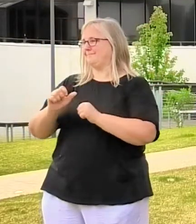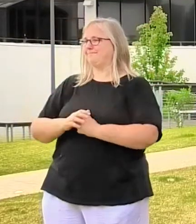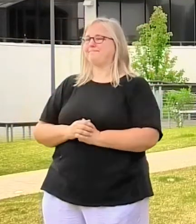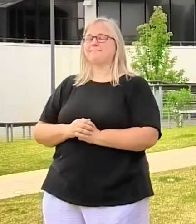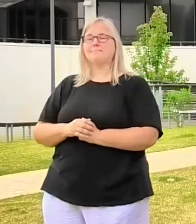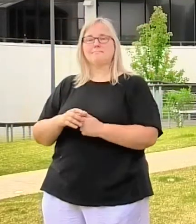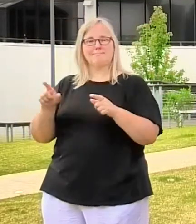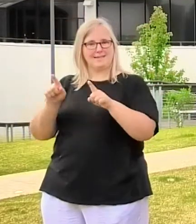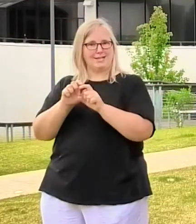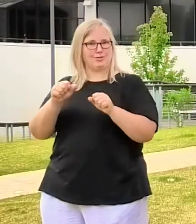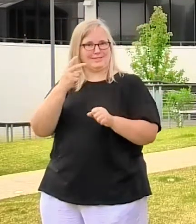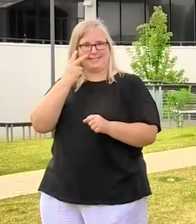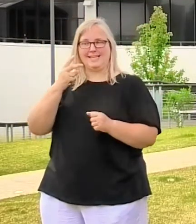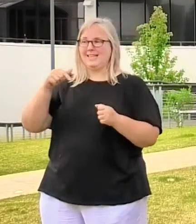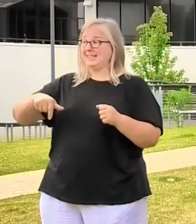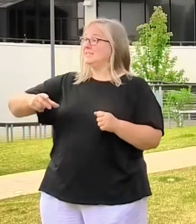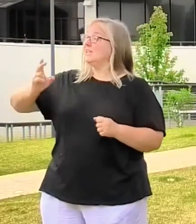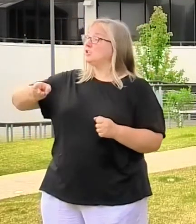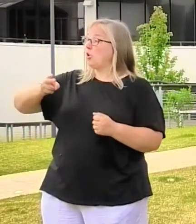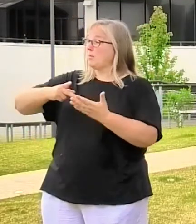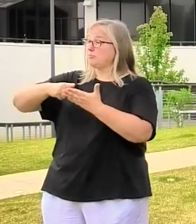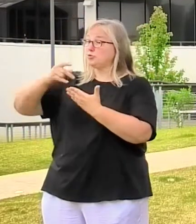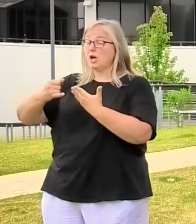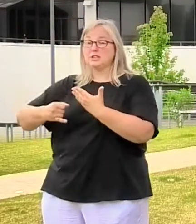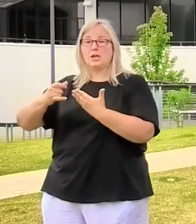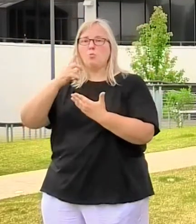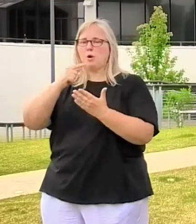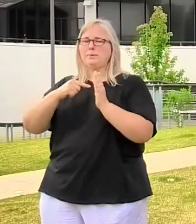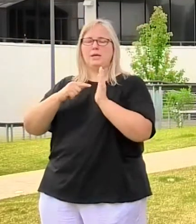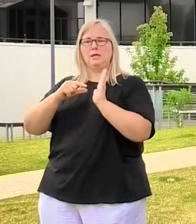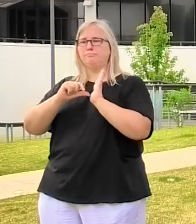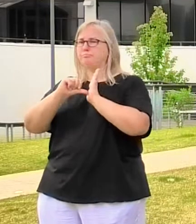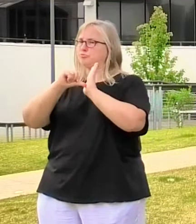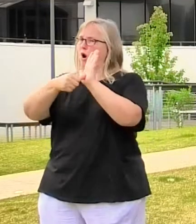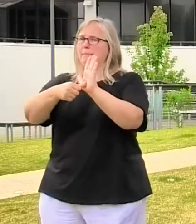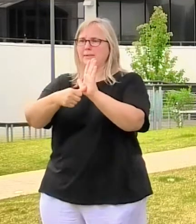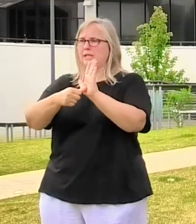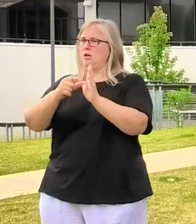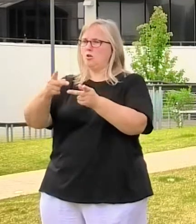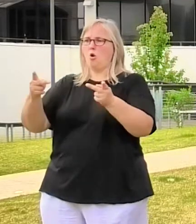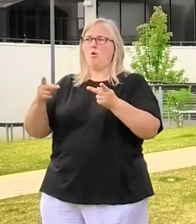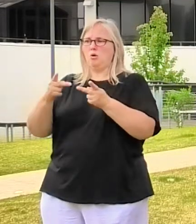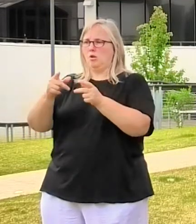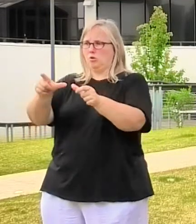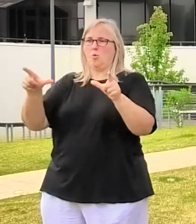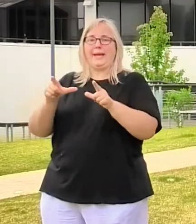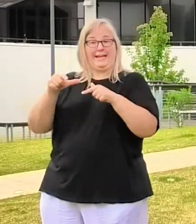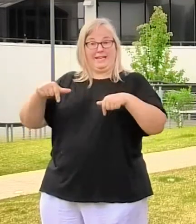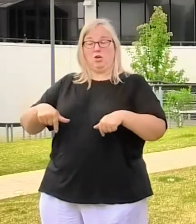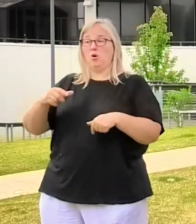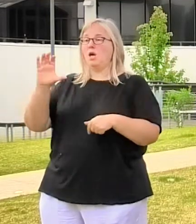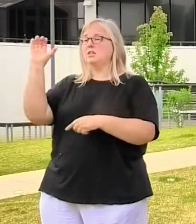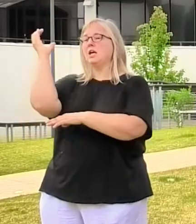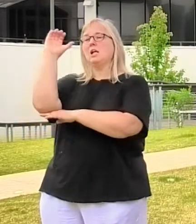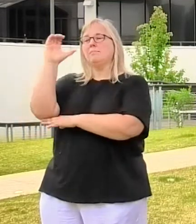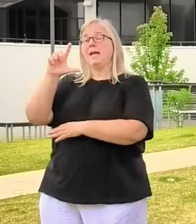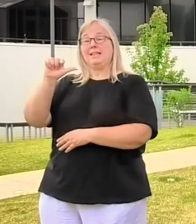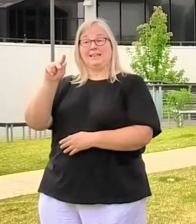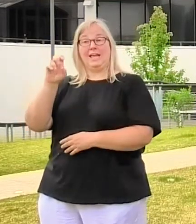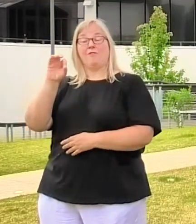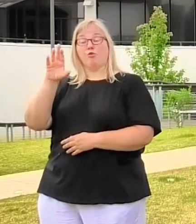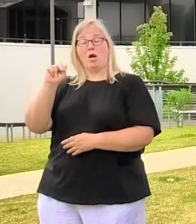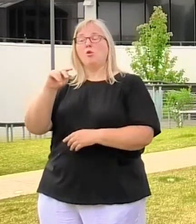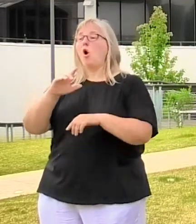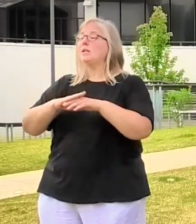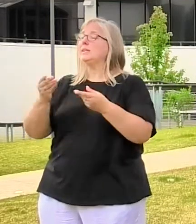As you can see, this historic project will be prominently located here at the Columbia Lakefront on land donated